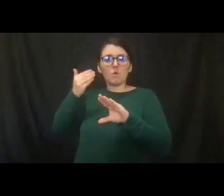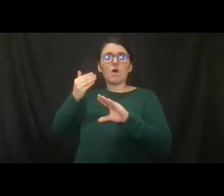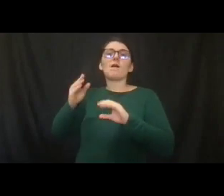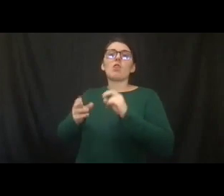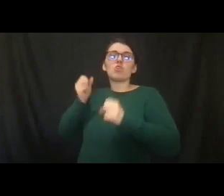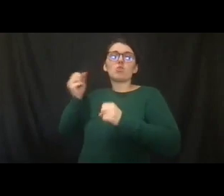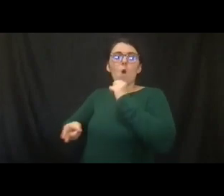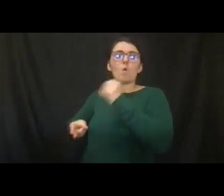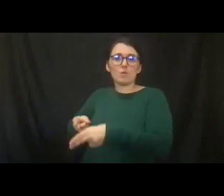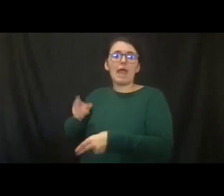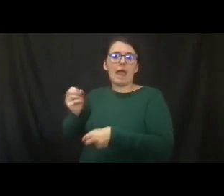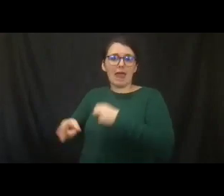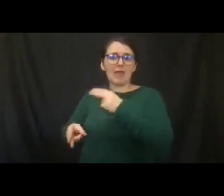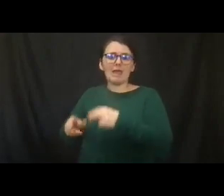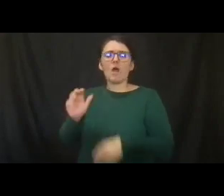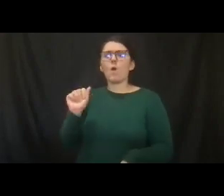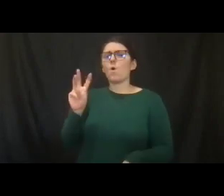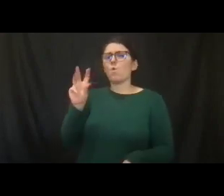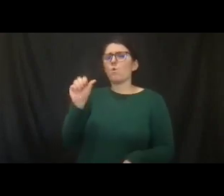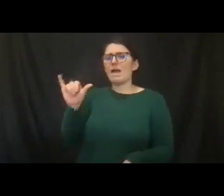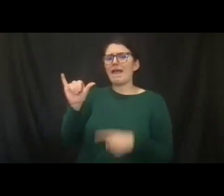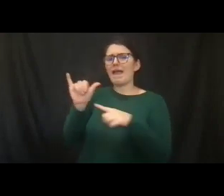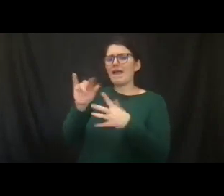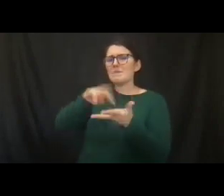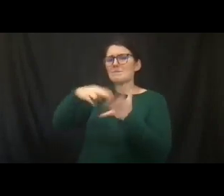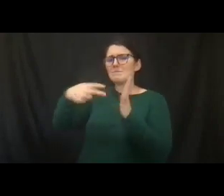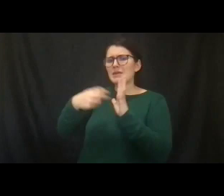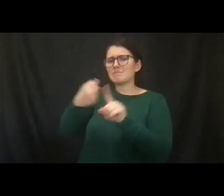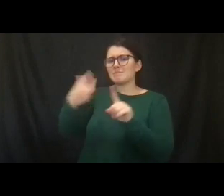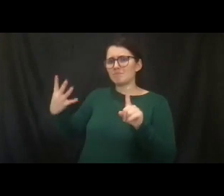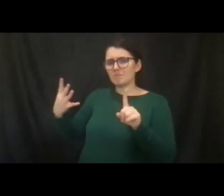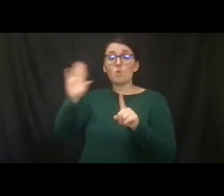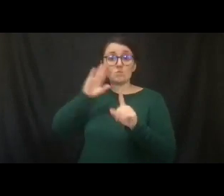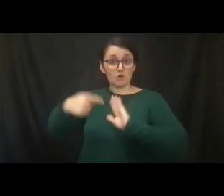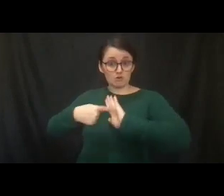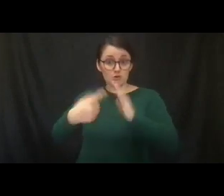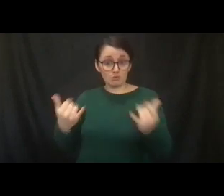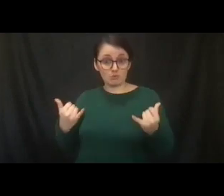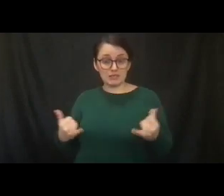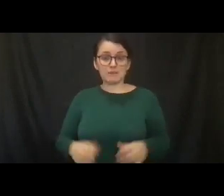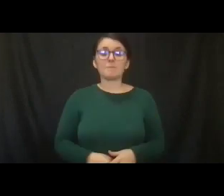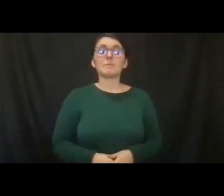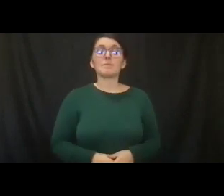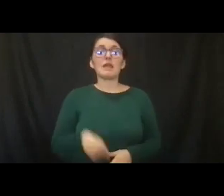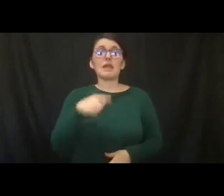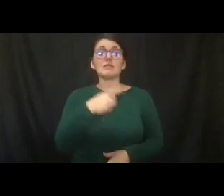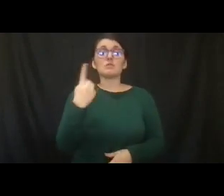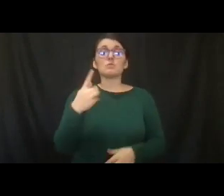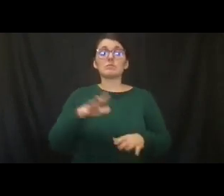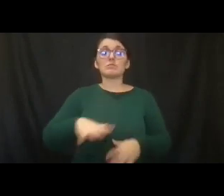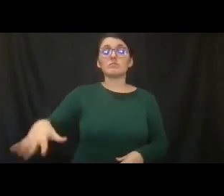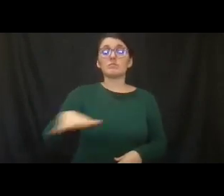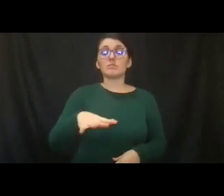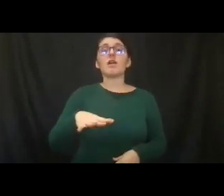things away. What is away, right? Well, we're going to show you one this is one stop that your garbage may make on